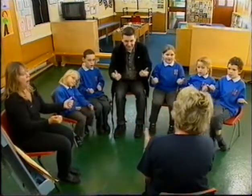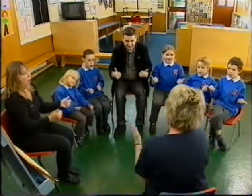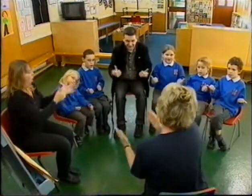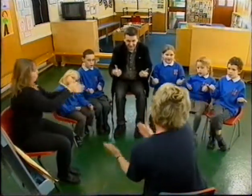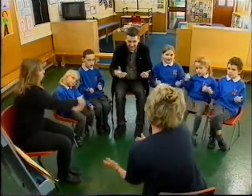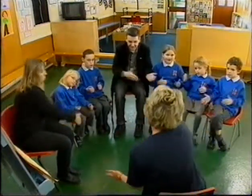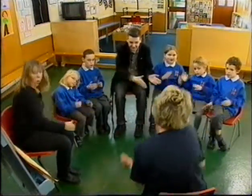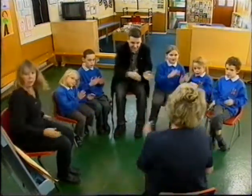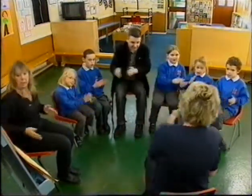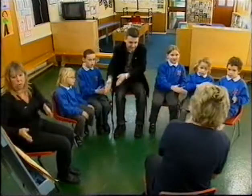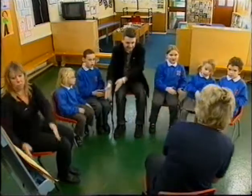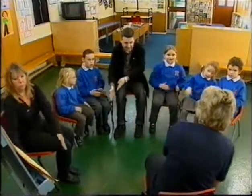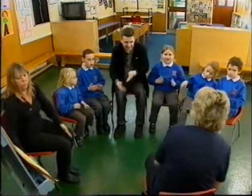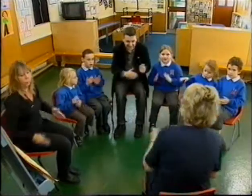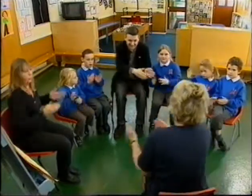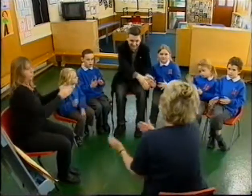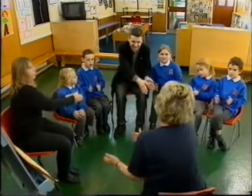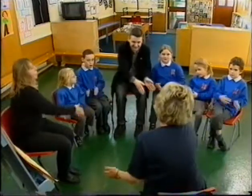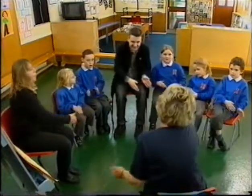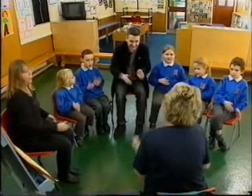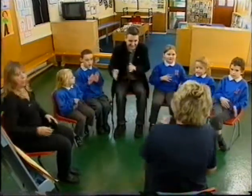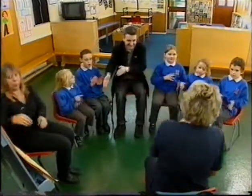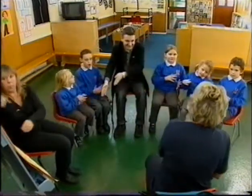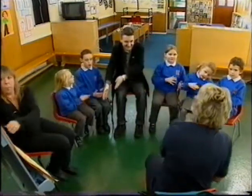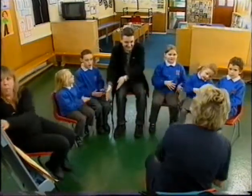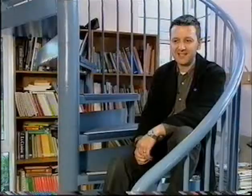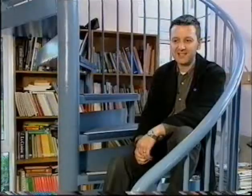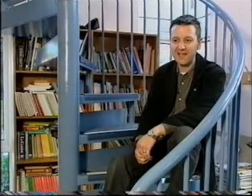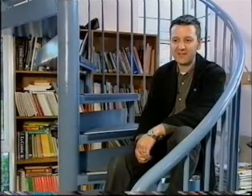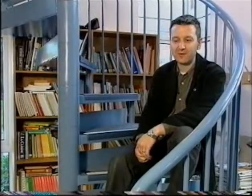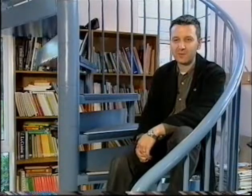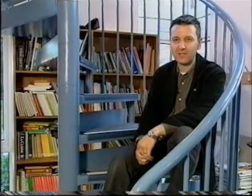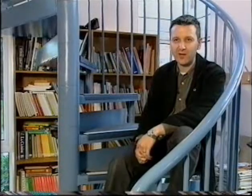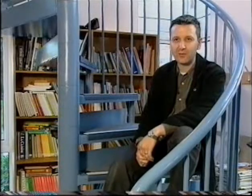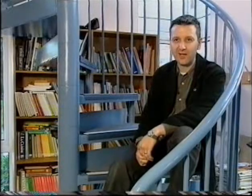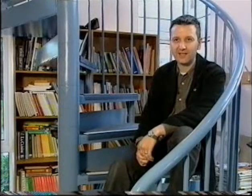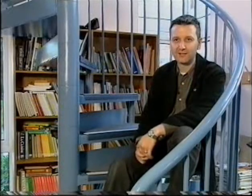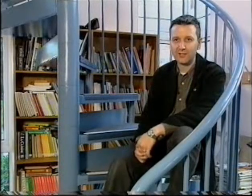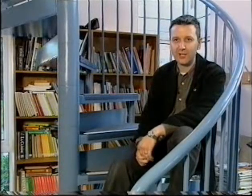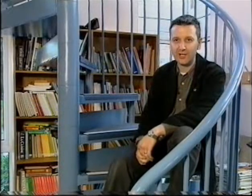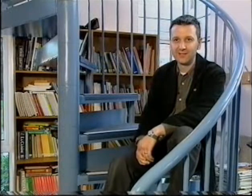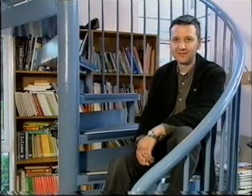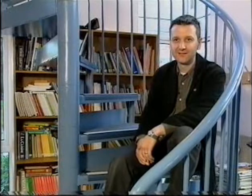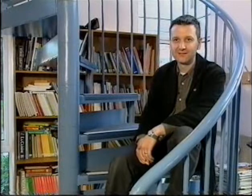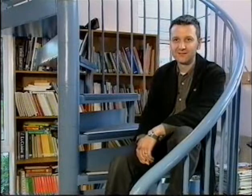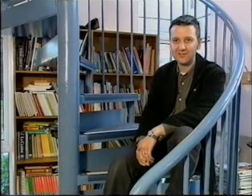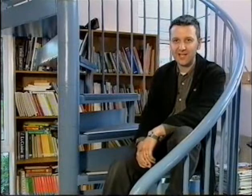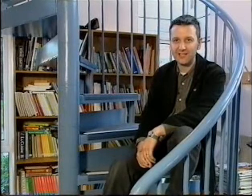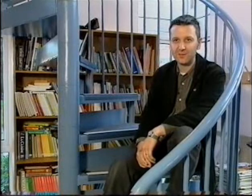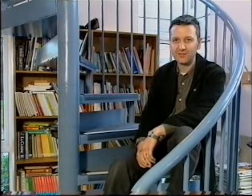The deaf singing class with the children was a lot of fun. I can see how that would be a great way to learn sign language.